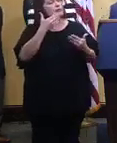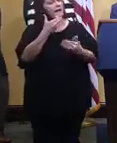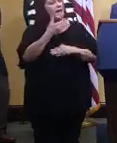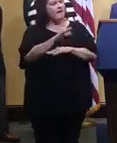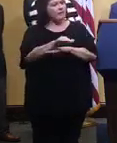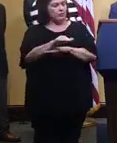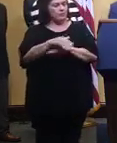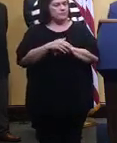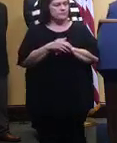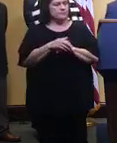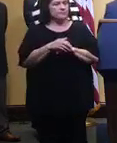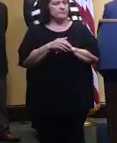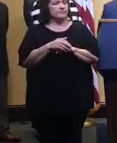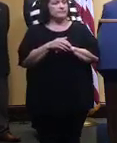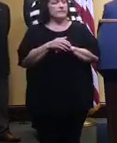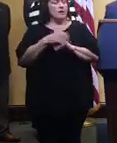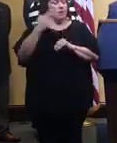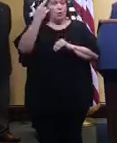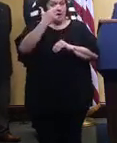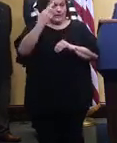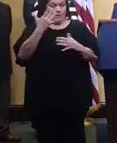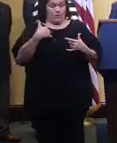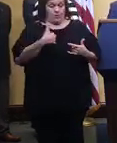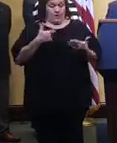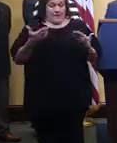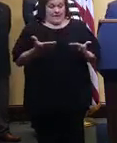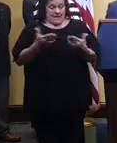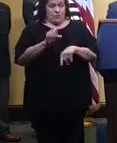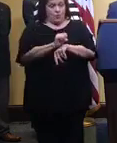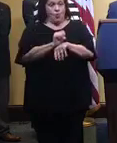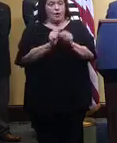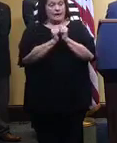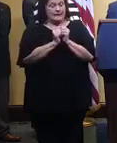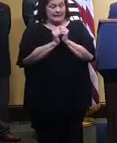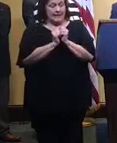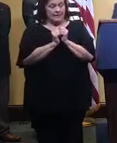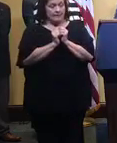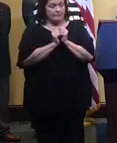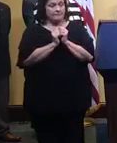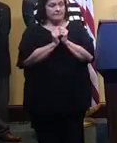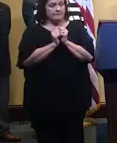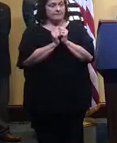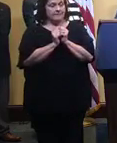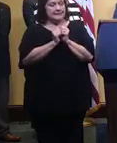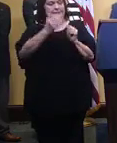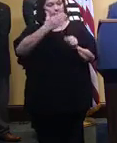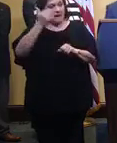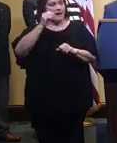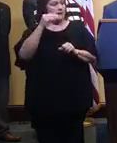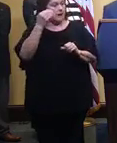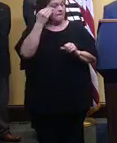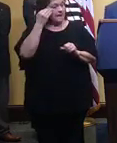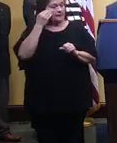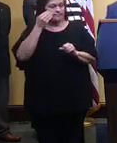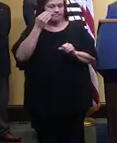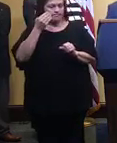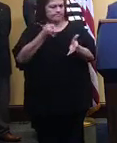everybody. There's a reason we're standing united this afternoon, and that's vastly because the mayor has